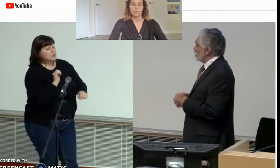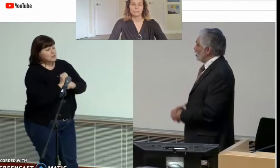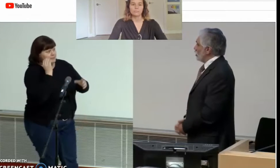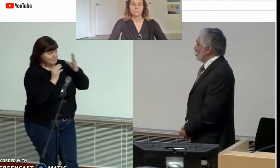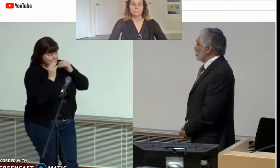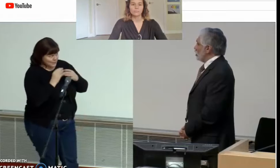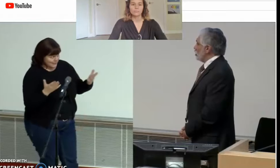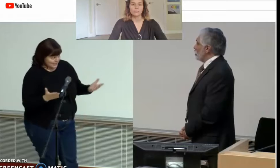well.